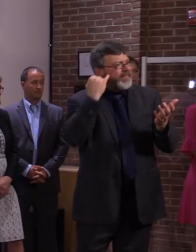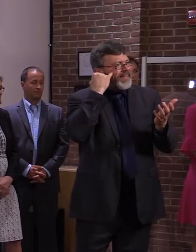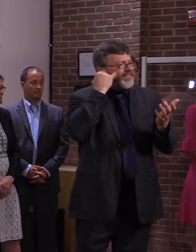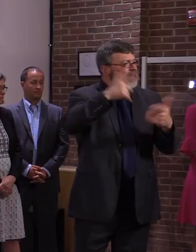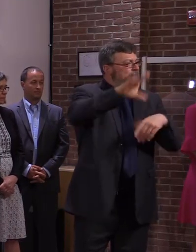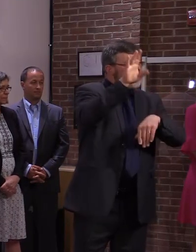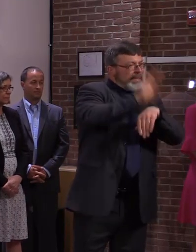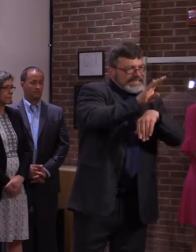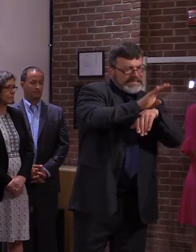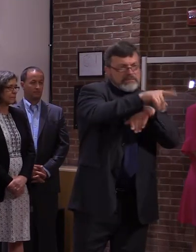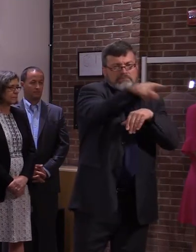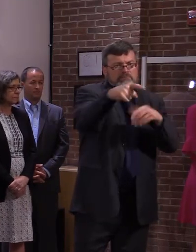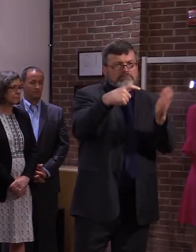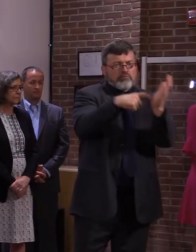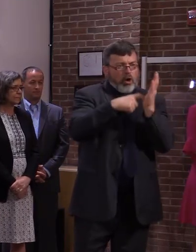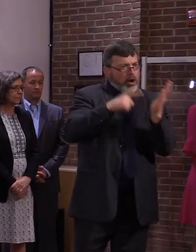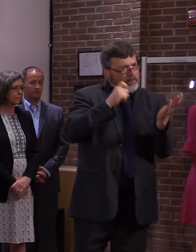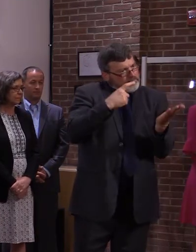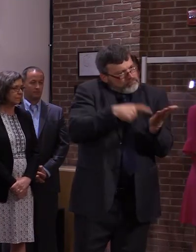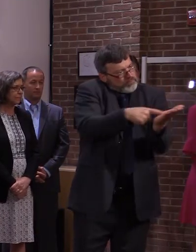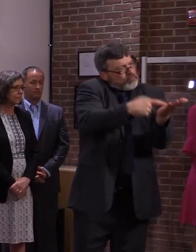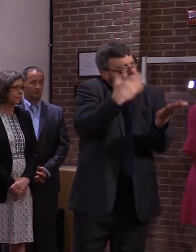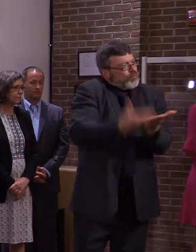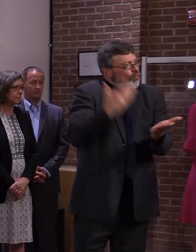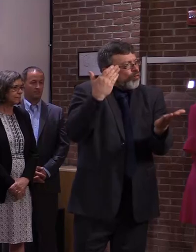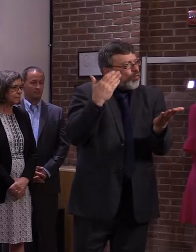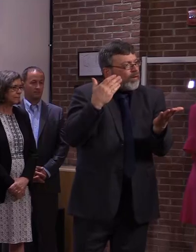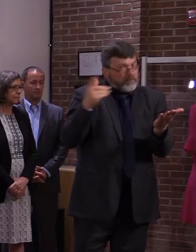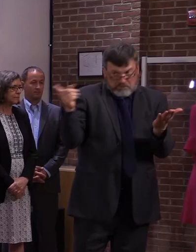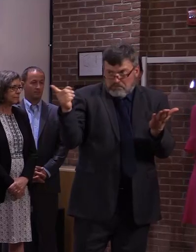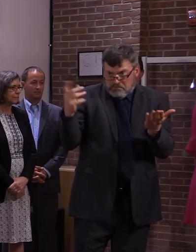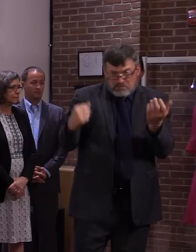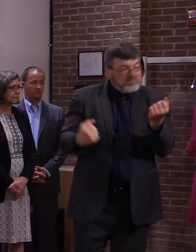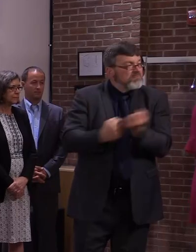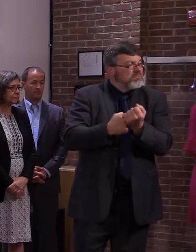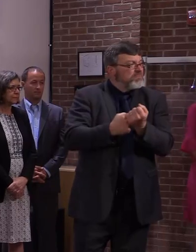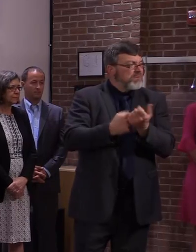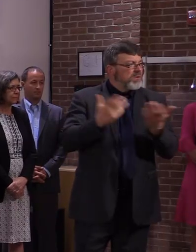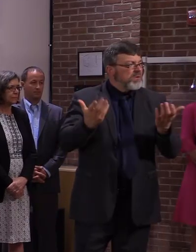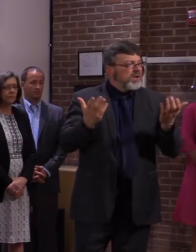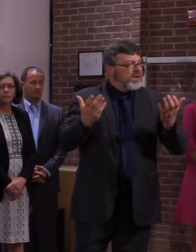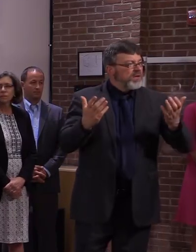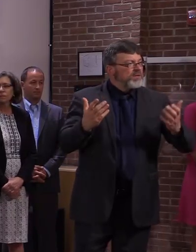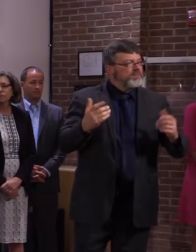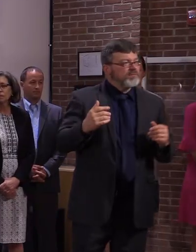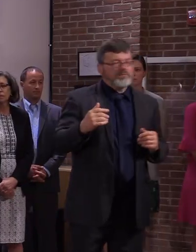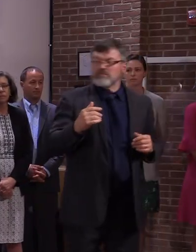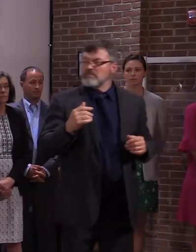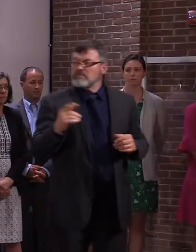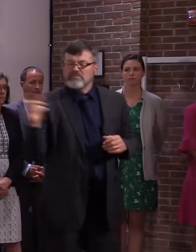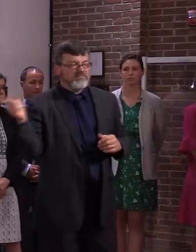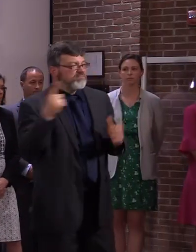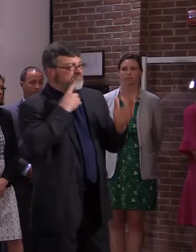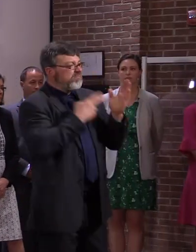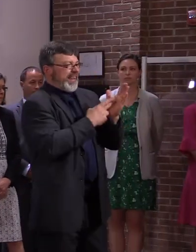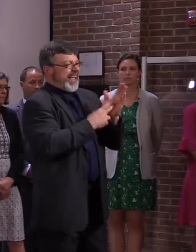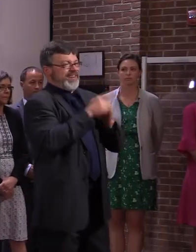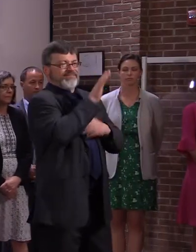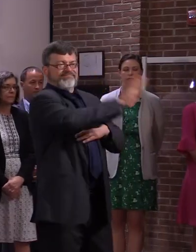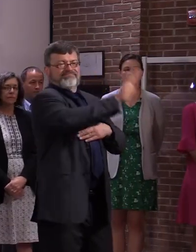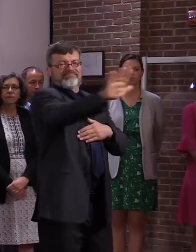want to require vaccinations from people who go in? Yeah, I think everyone, all the businesses have to make their own decisions on what